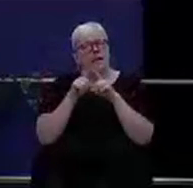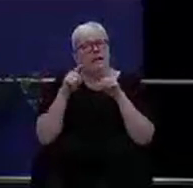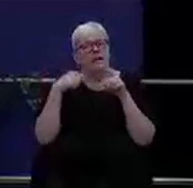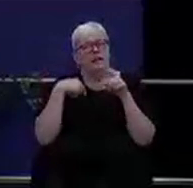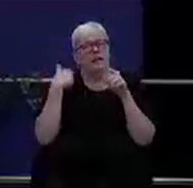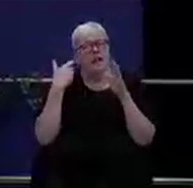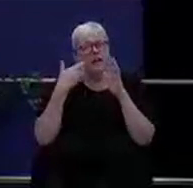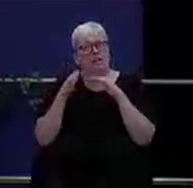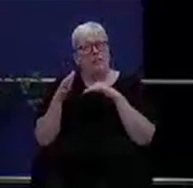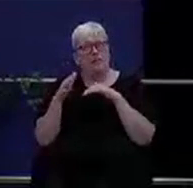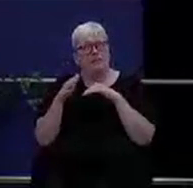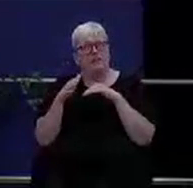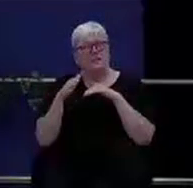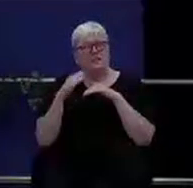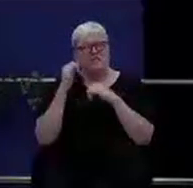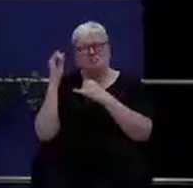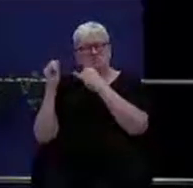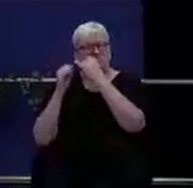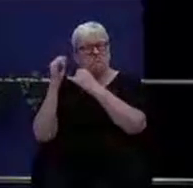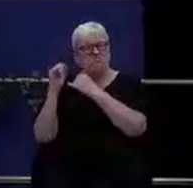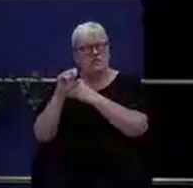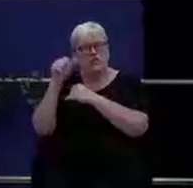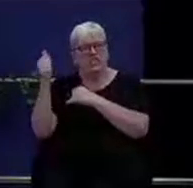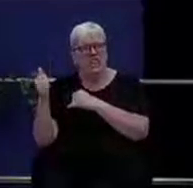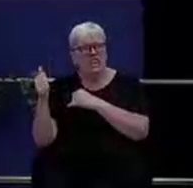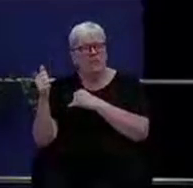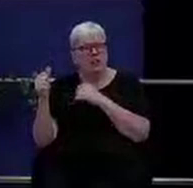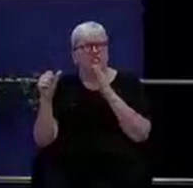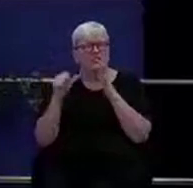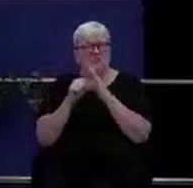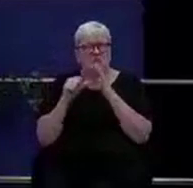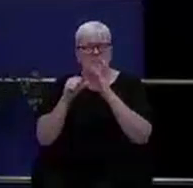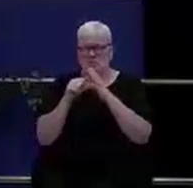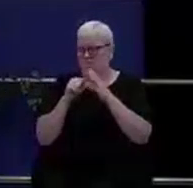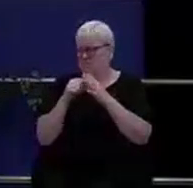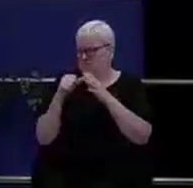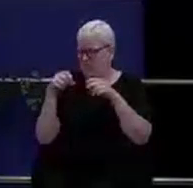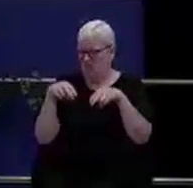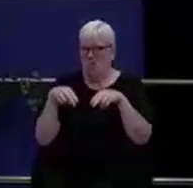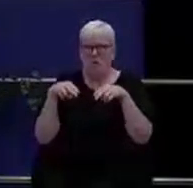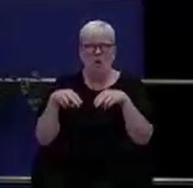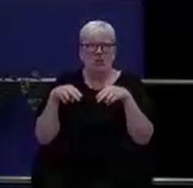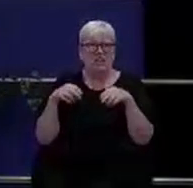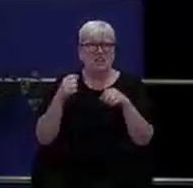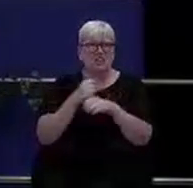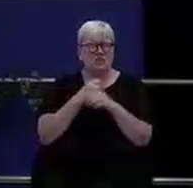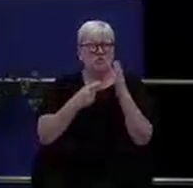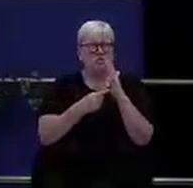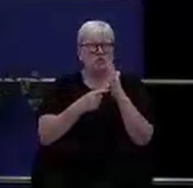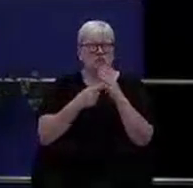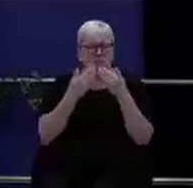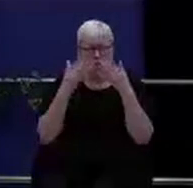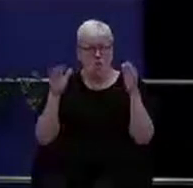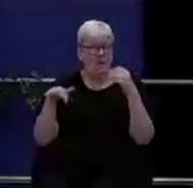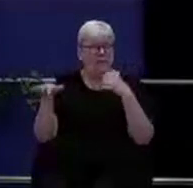a go at that neighbour, because it would just basically bring its dog onto my lawn and let it do its business there. And it, just because it was like an open field doesn't mean